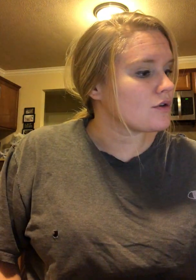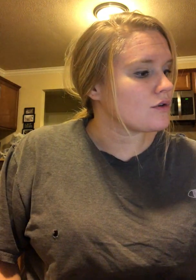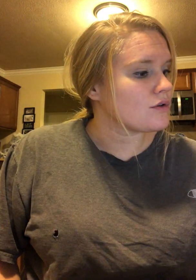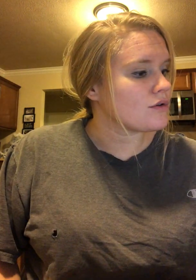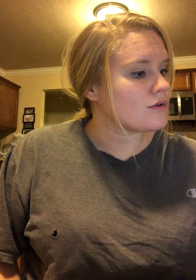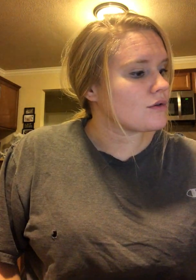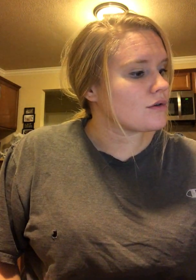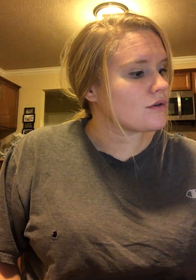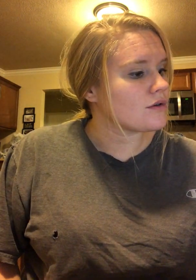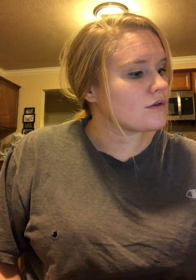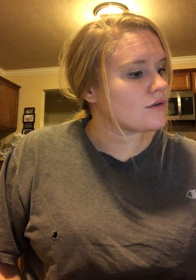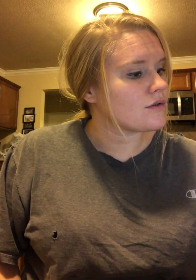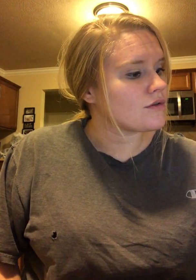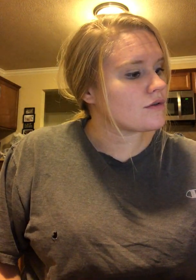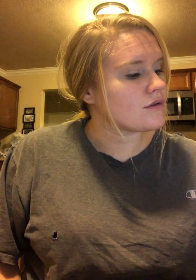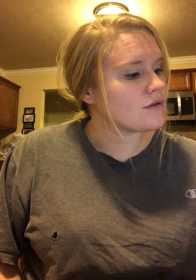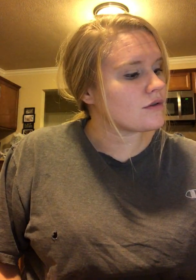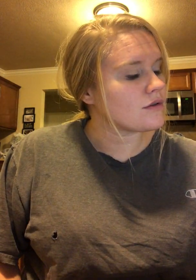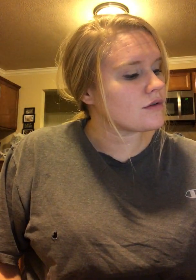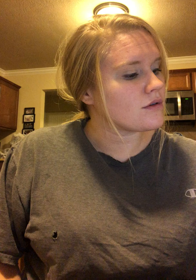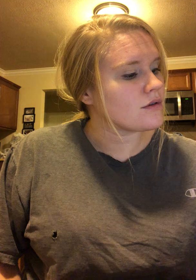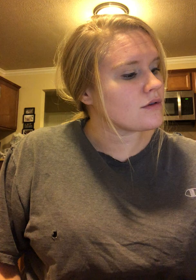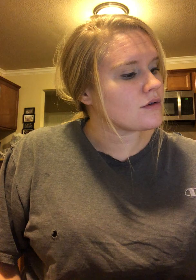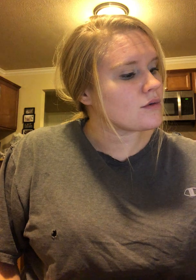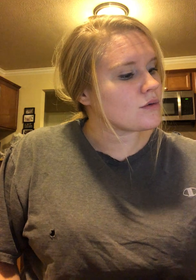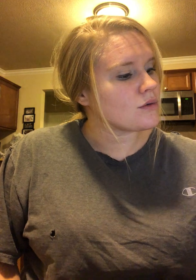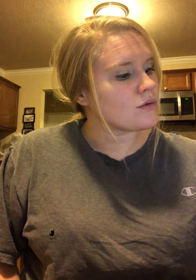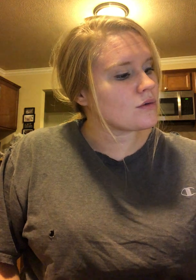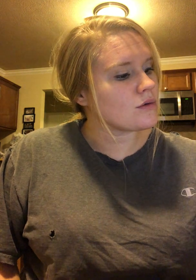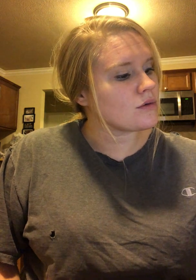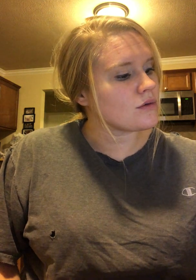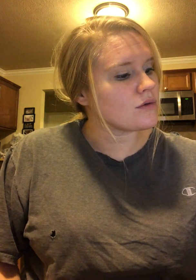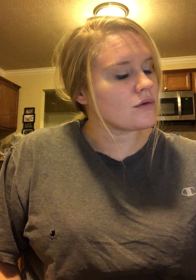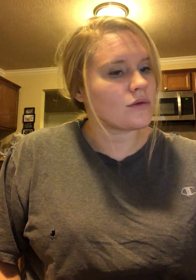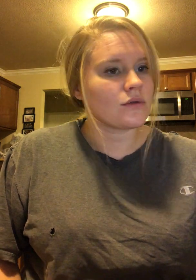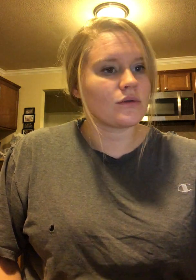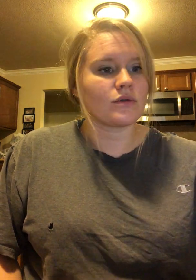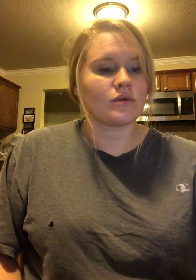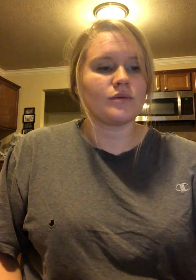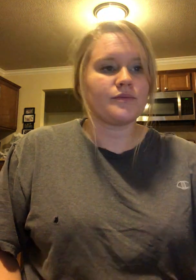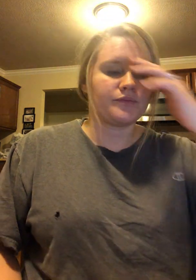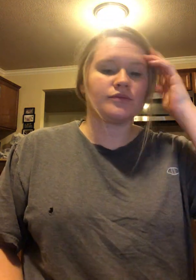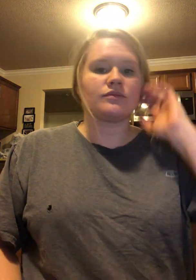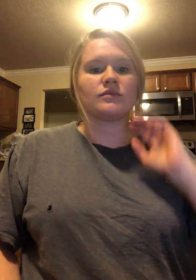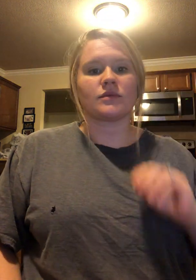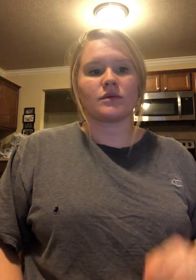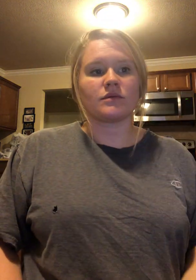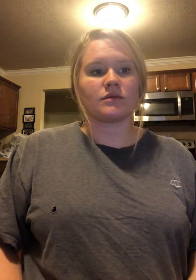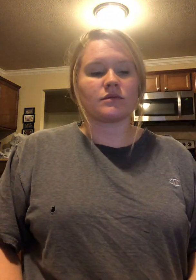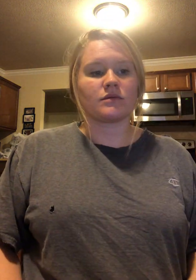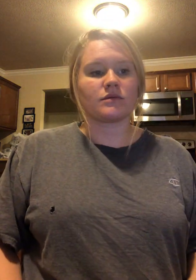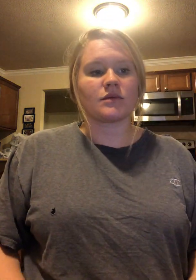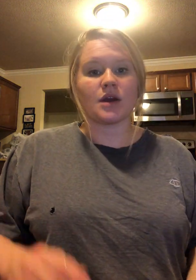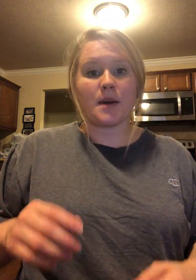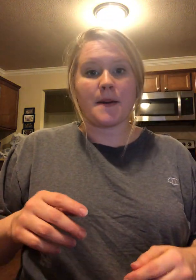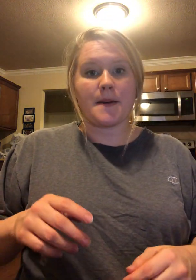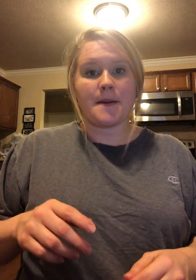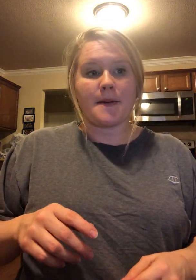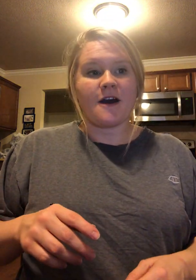way a good reader reads. Small group instruction allows us to concentrate on the needs of particular groups of children.